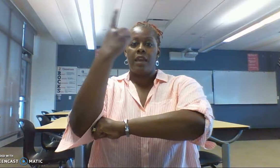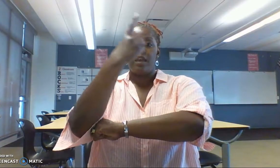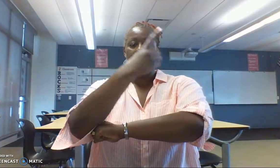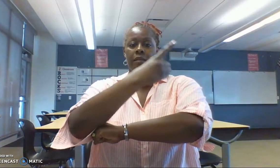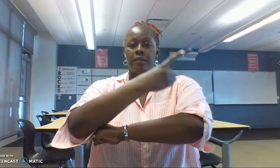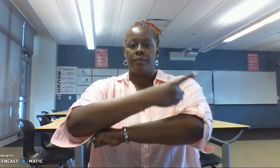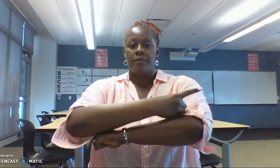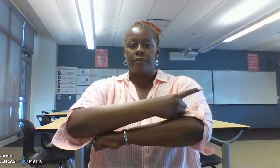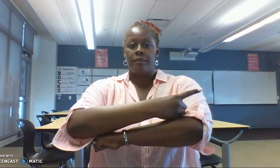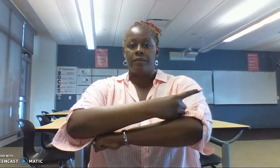Day.